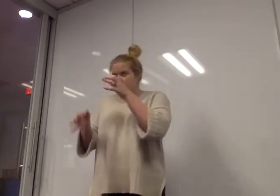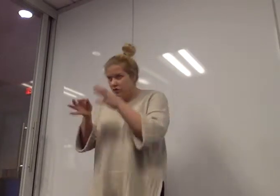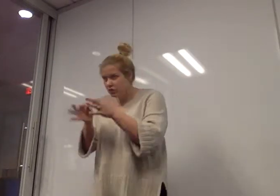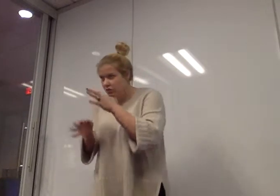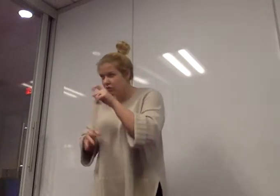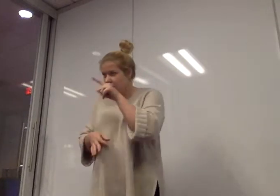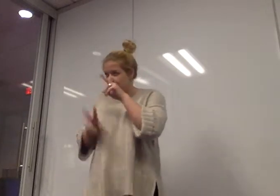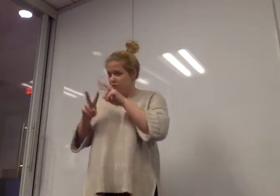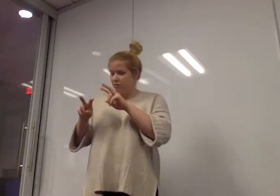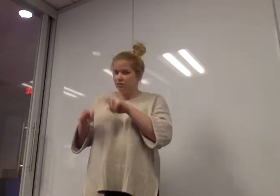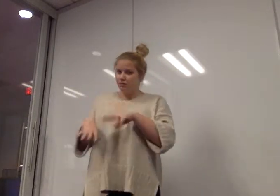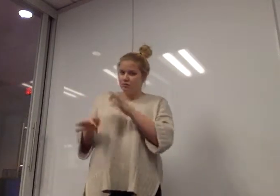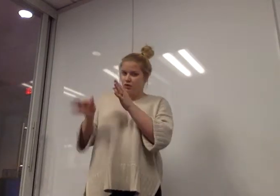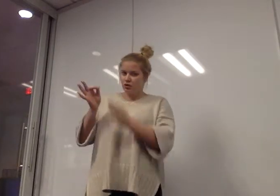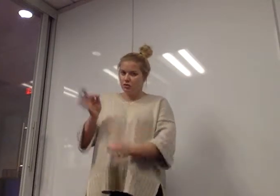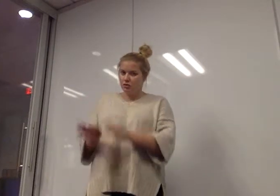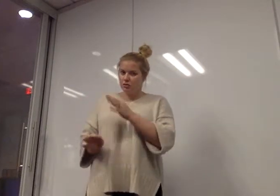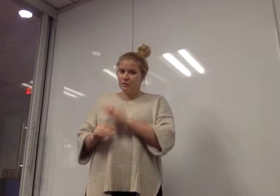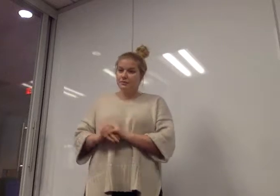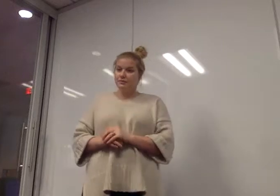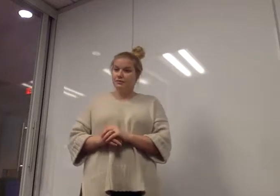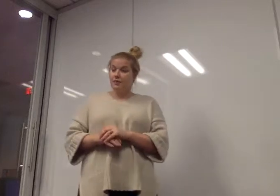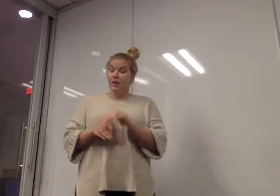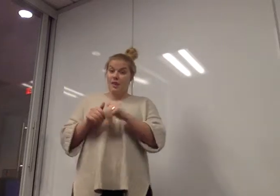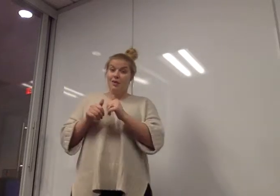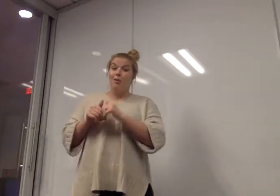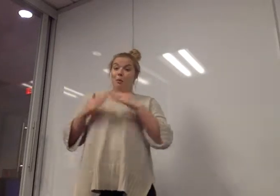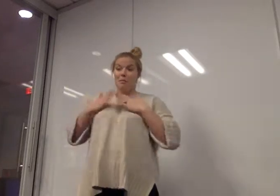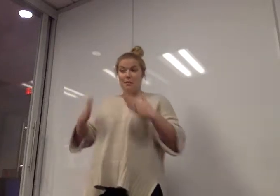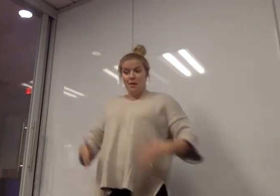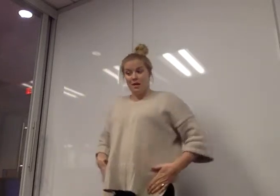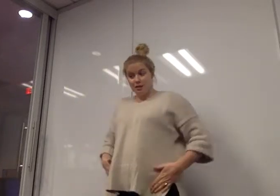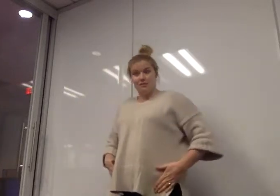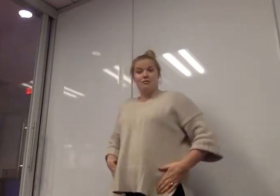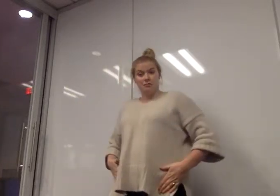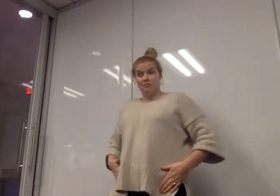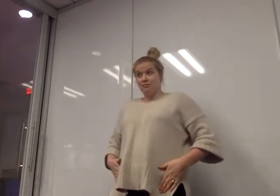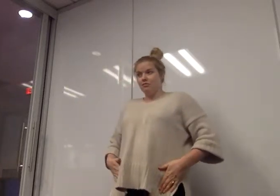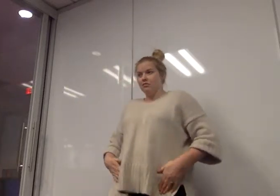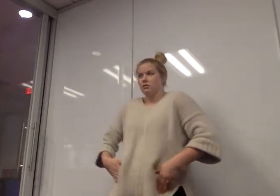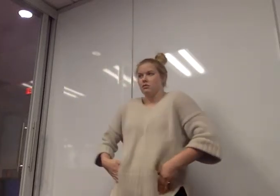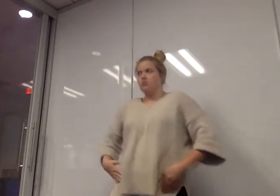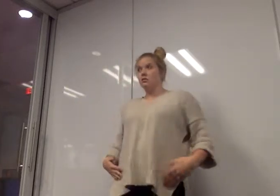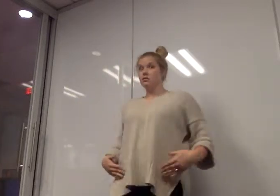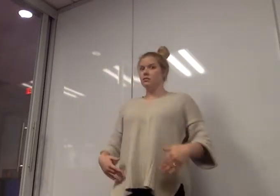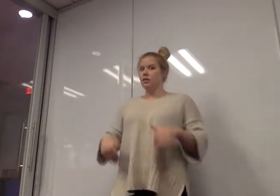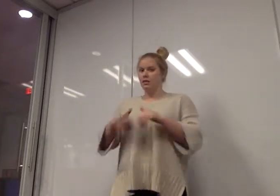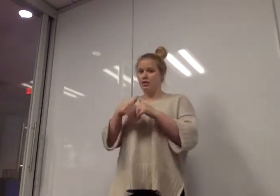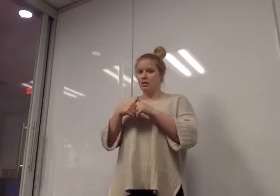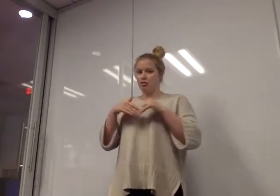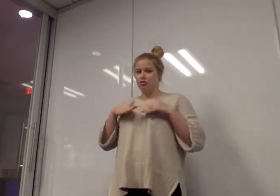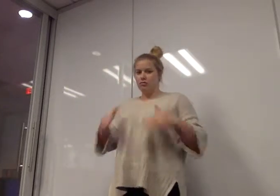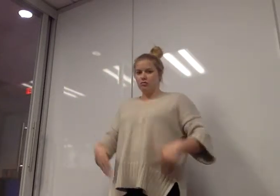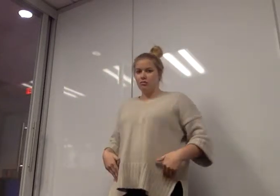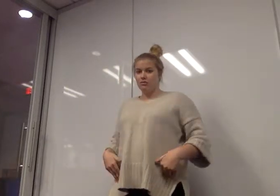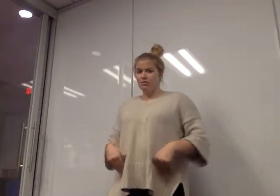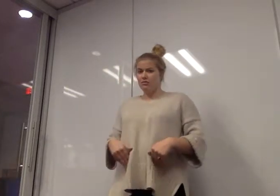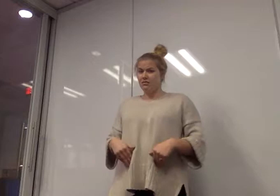sweeping judgments and inferences from body language. And those judgments can predict really meaningful life outcomes, like who we hire